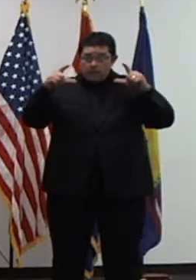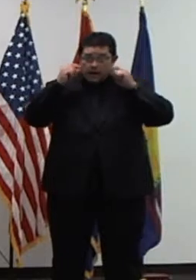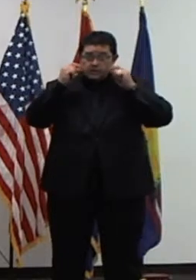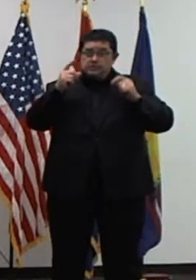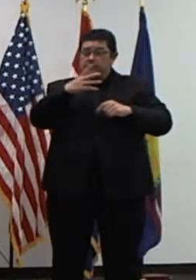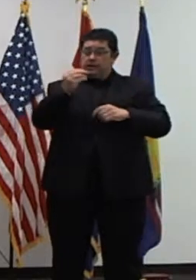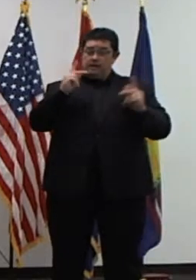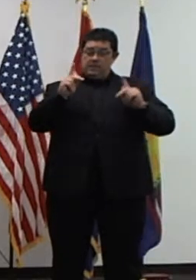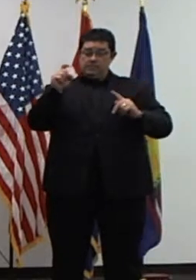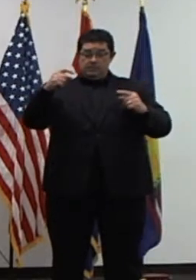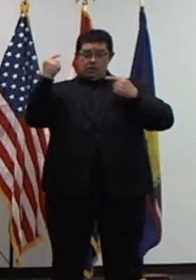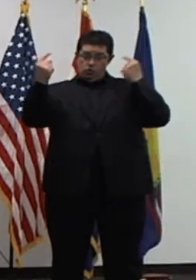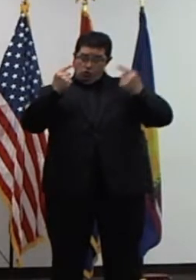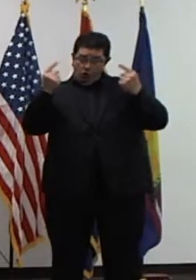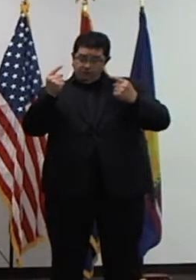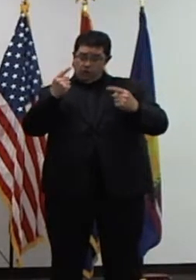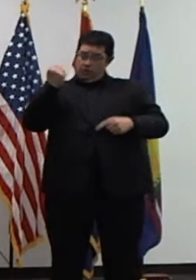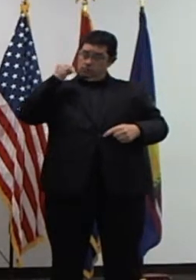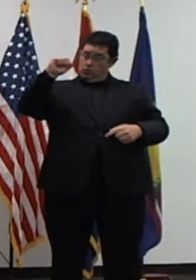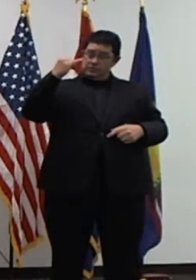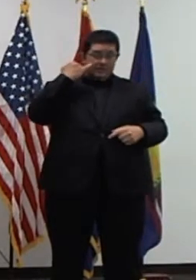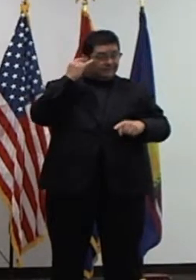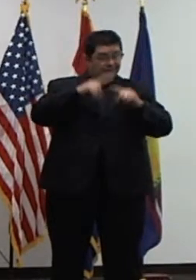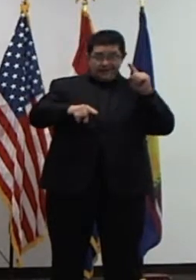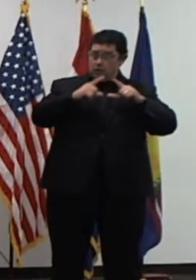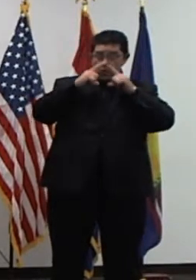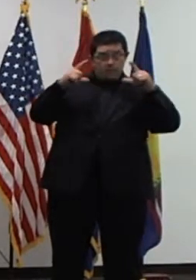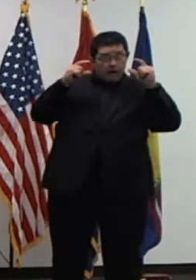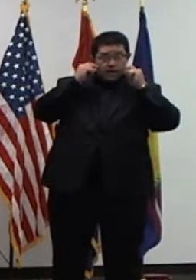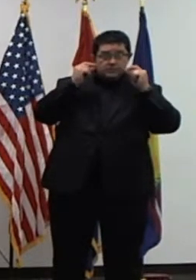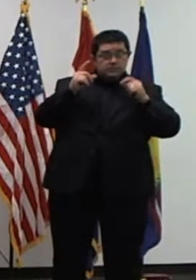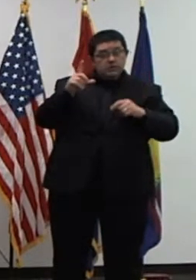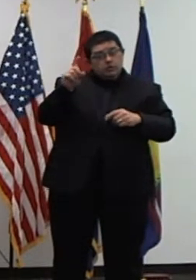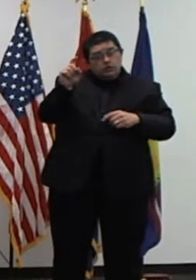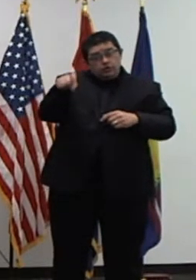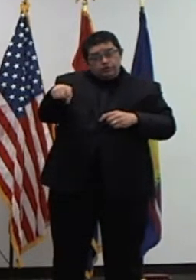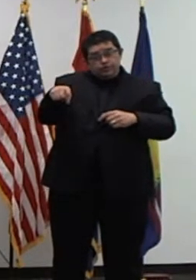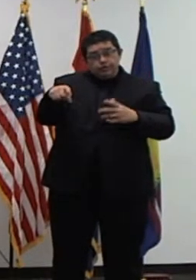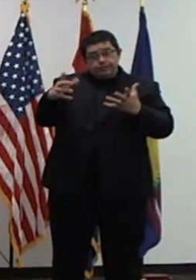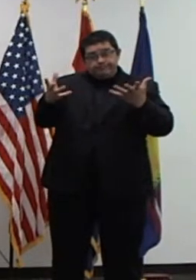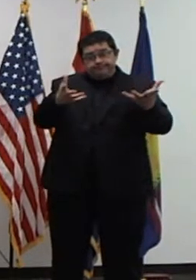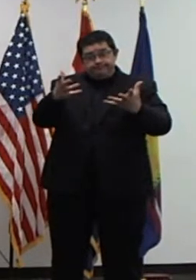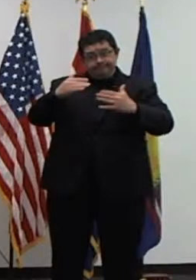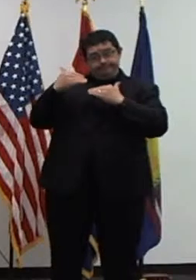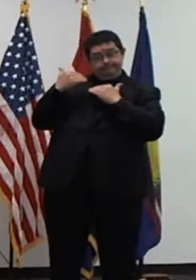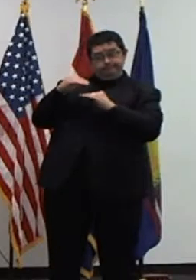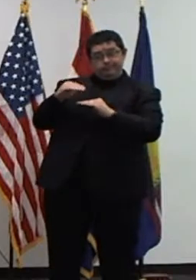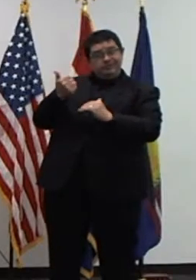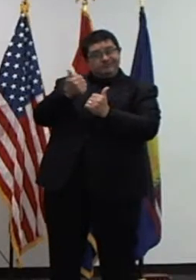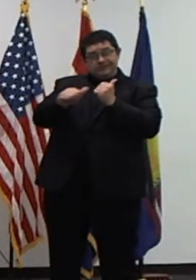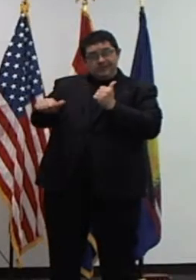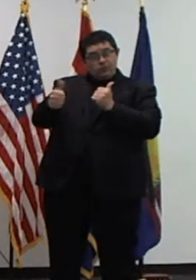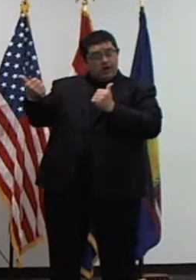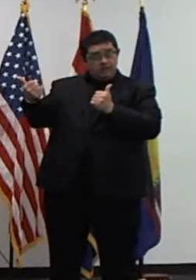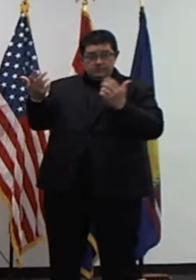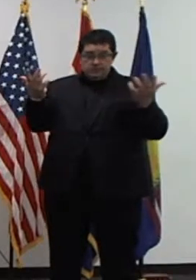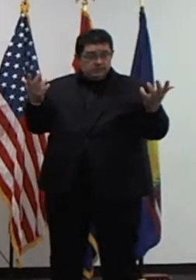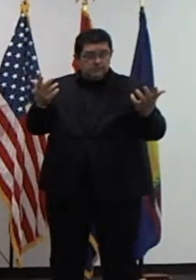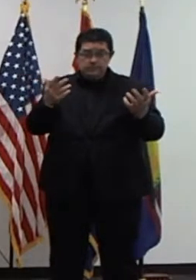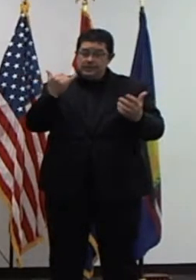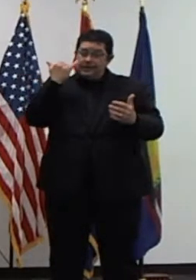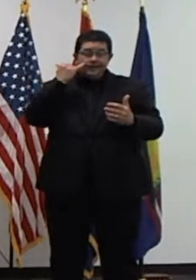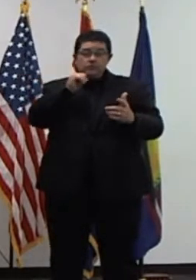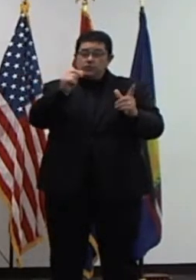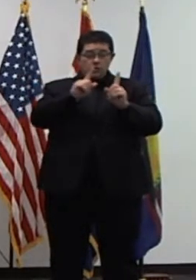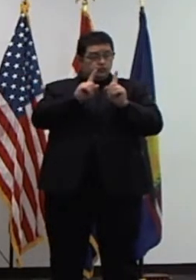need to be thoughtful in this protest. If they cannot wear a mask, then they should be subject to the same restrictions as anyone else. And if they're not